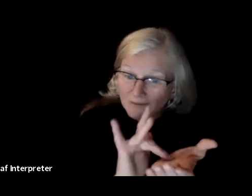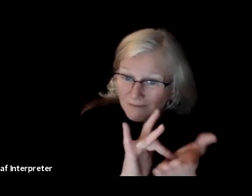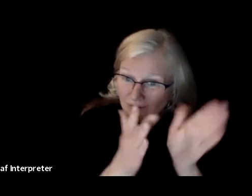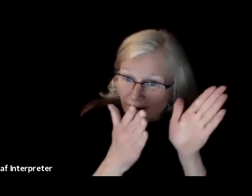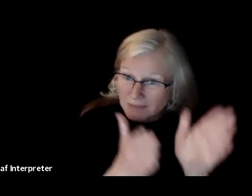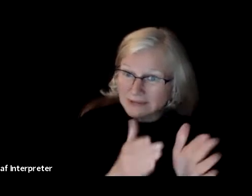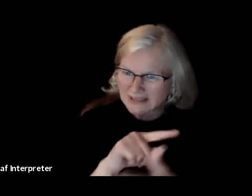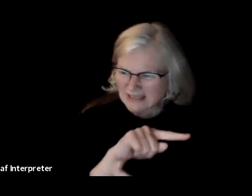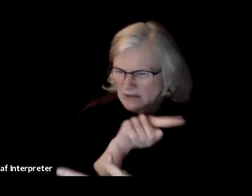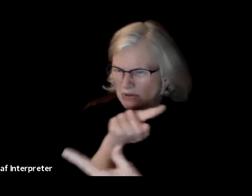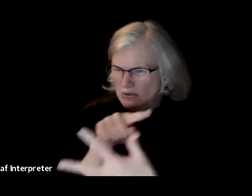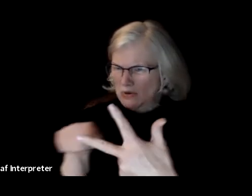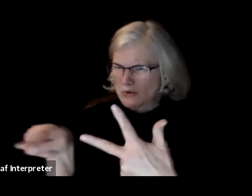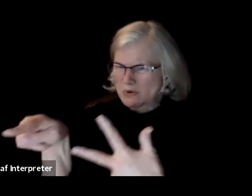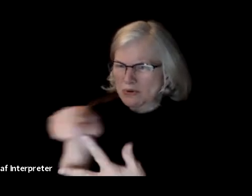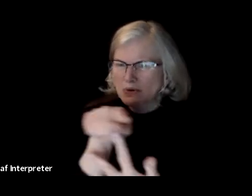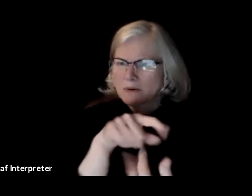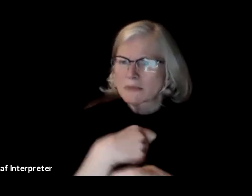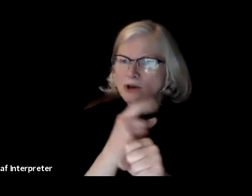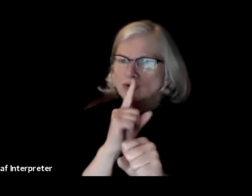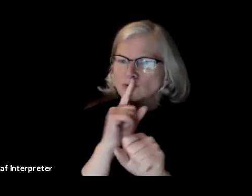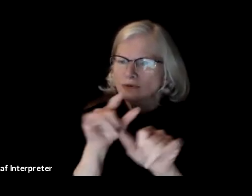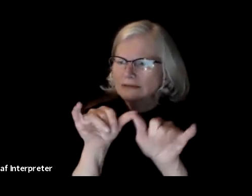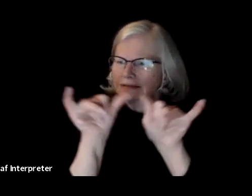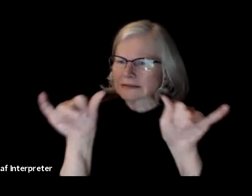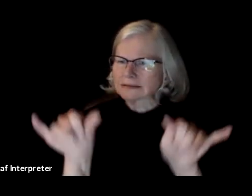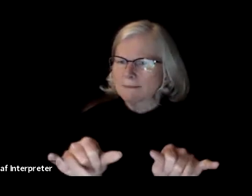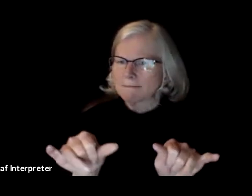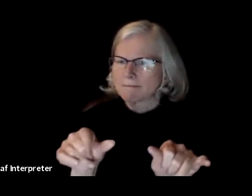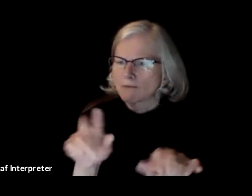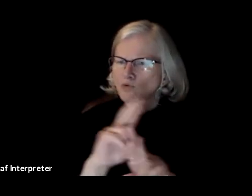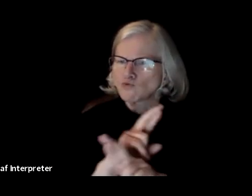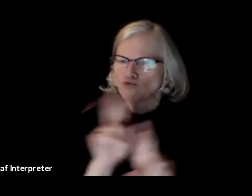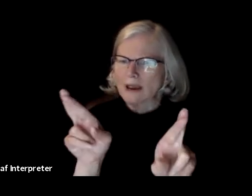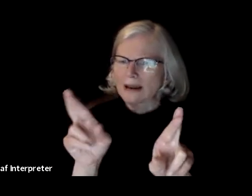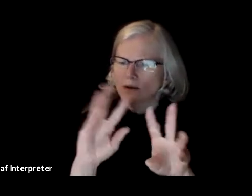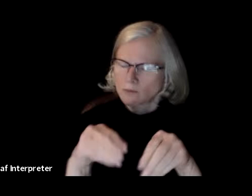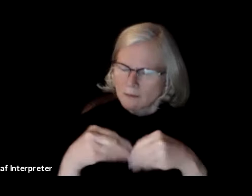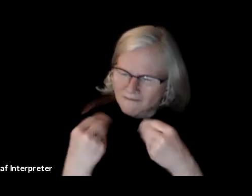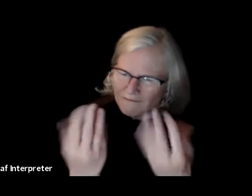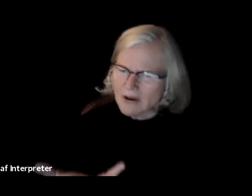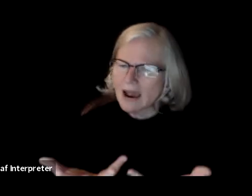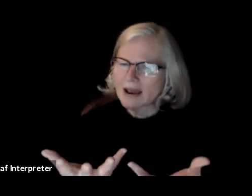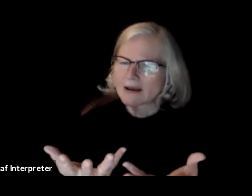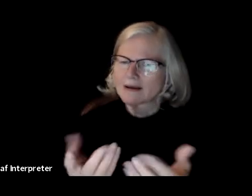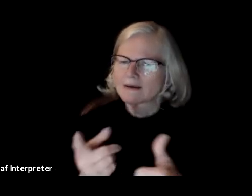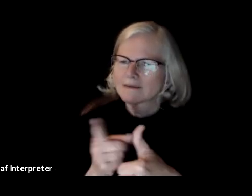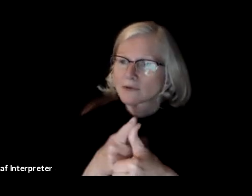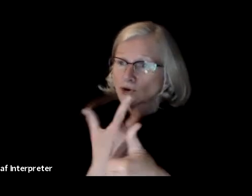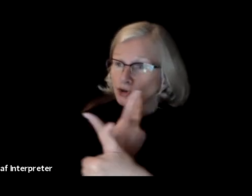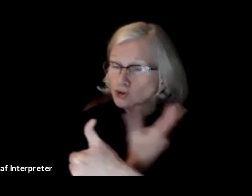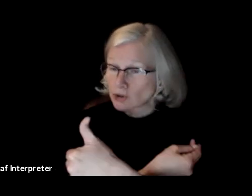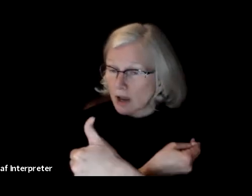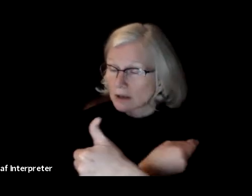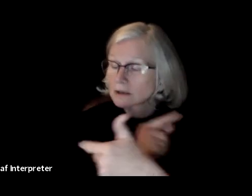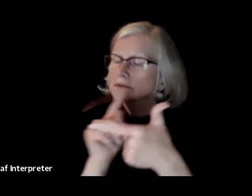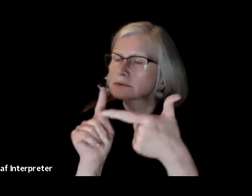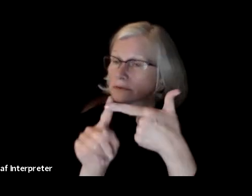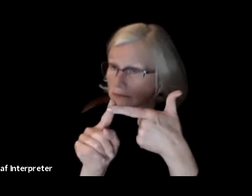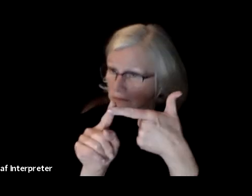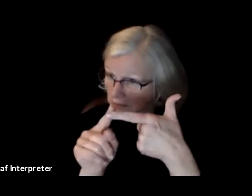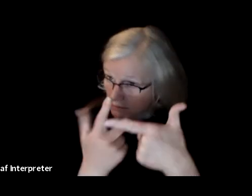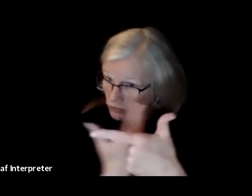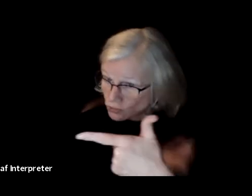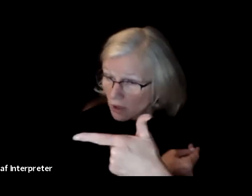to continue to provide first or second doses to people living or working in long-term care facilities who need them. There's going to